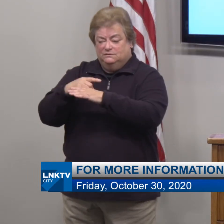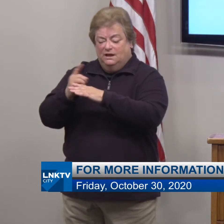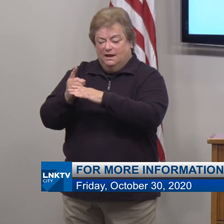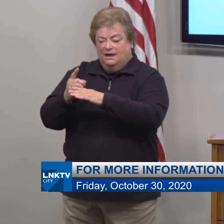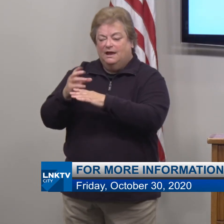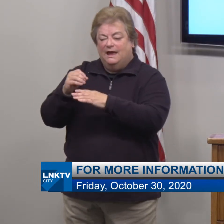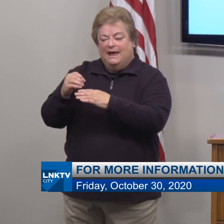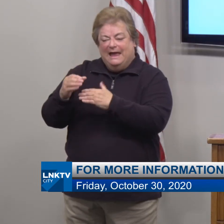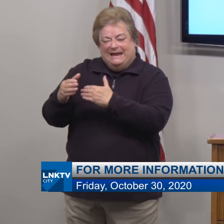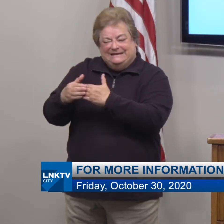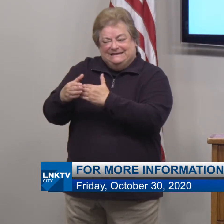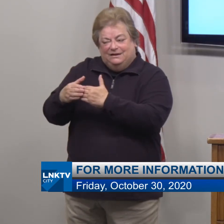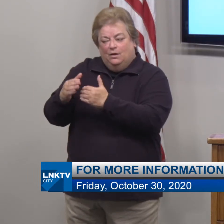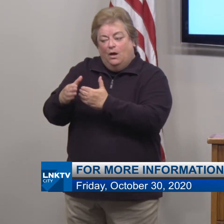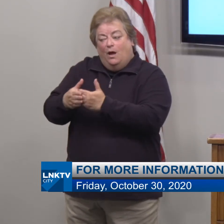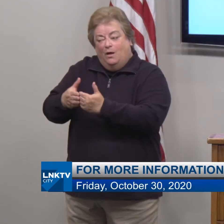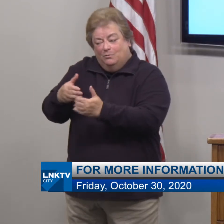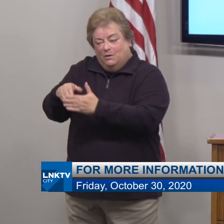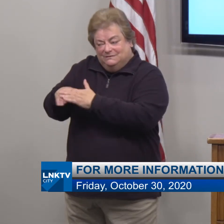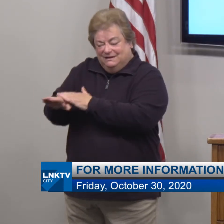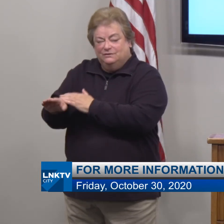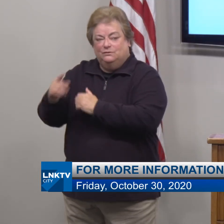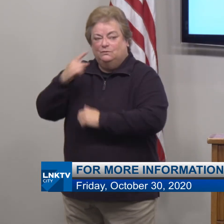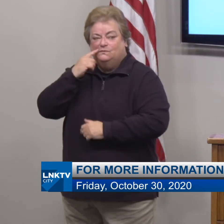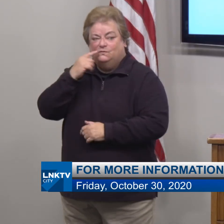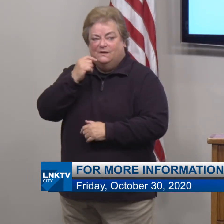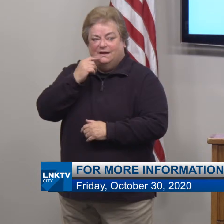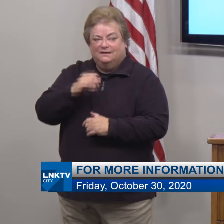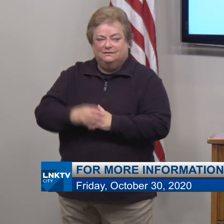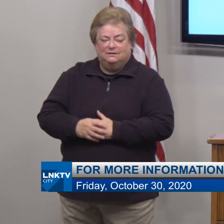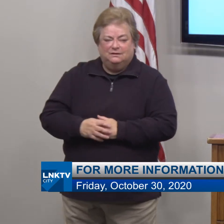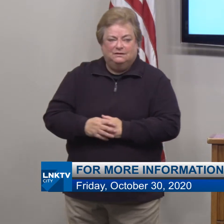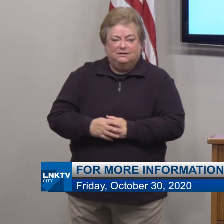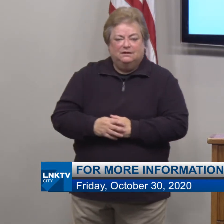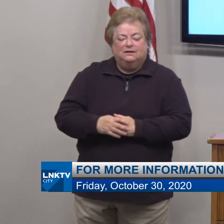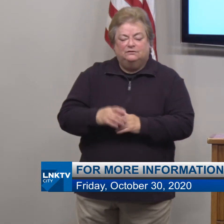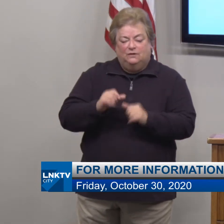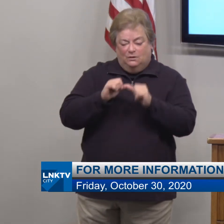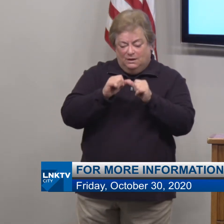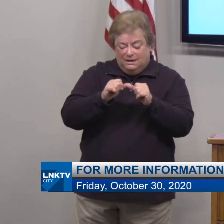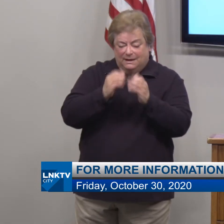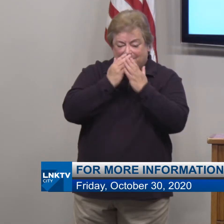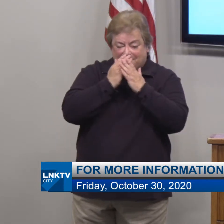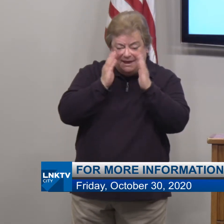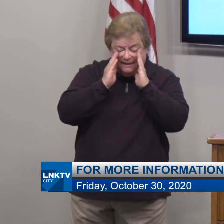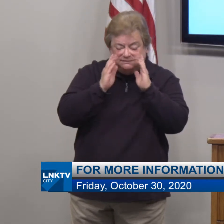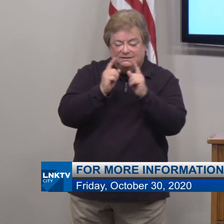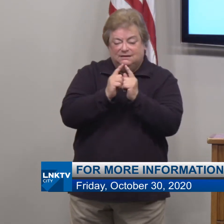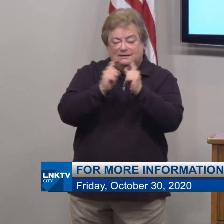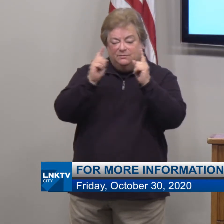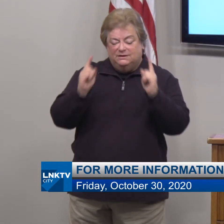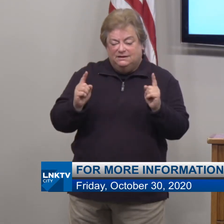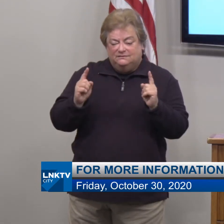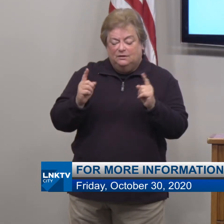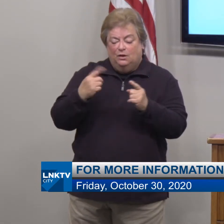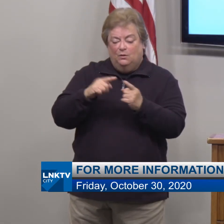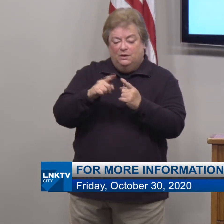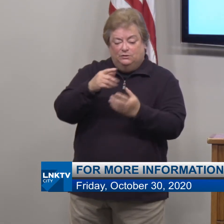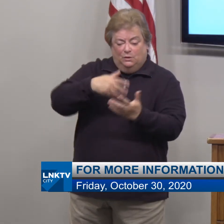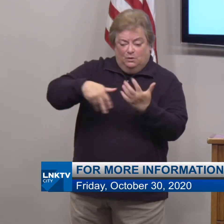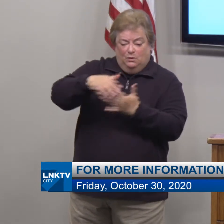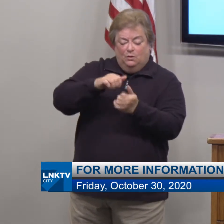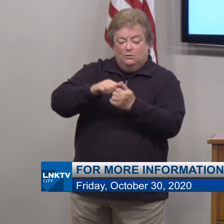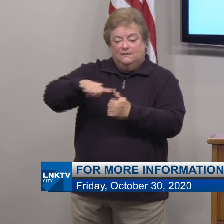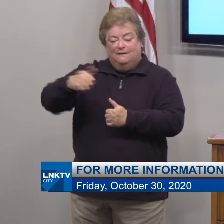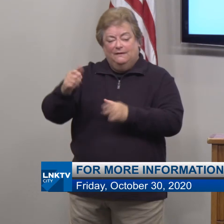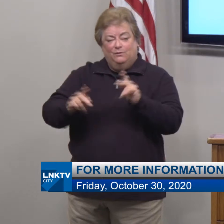of moving into red. The lack of consistency of wearing masks and physical distance when